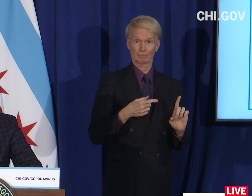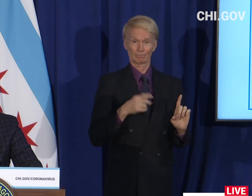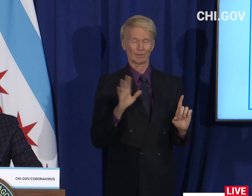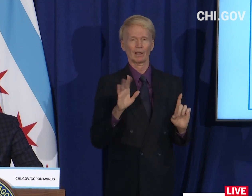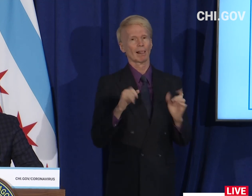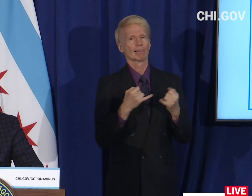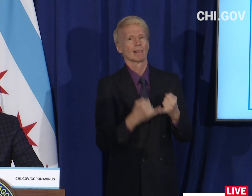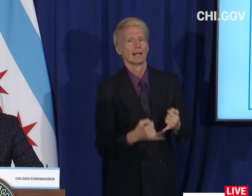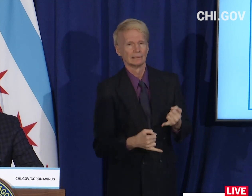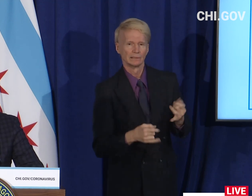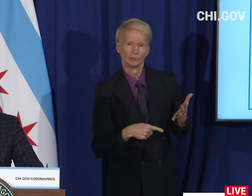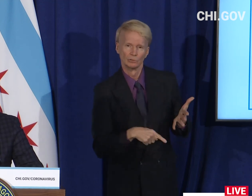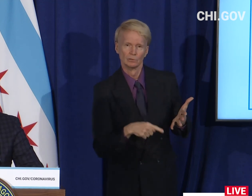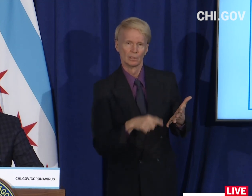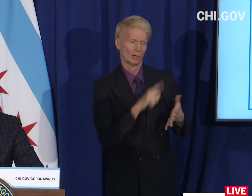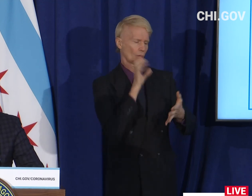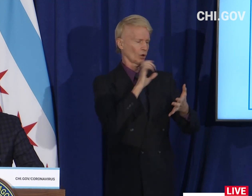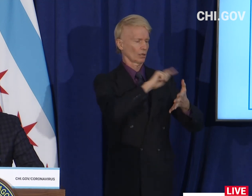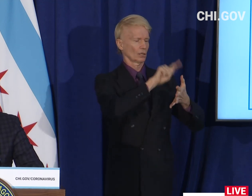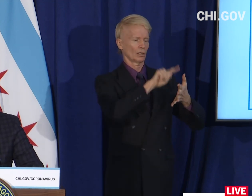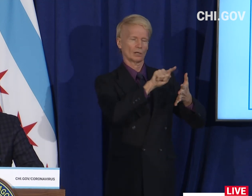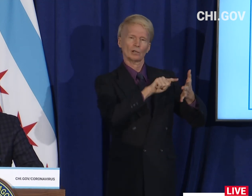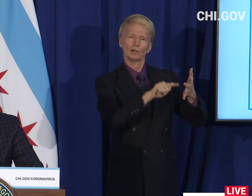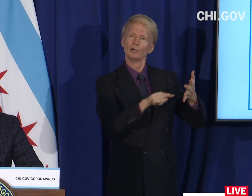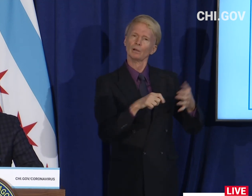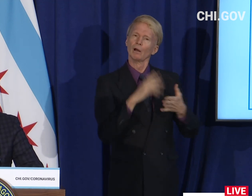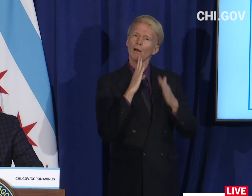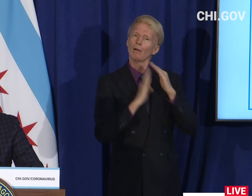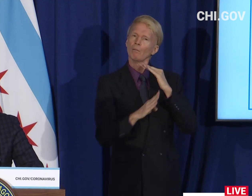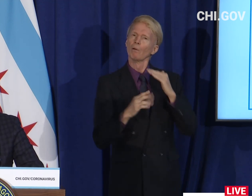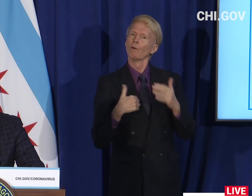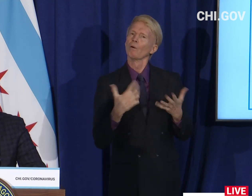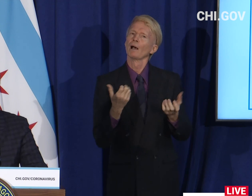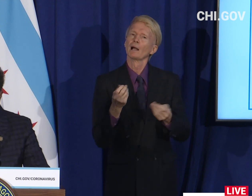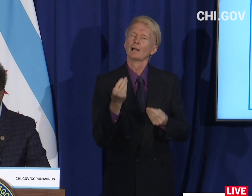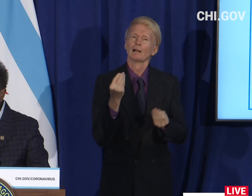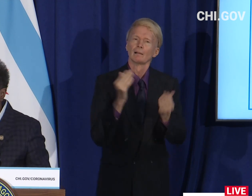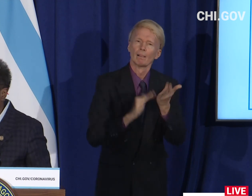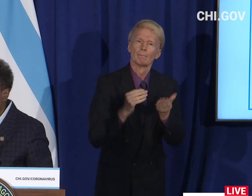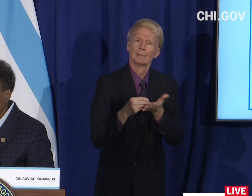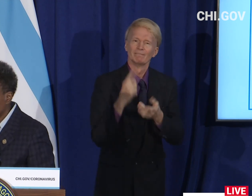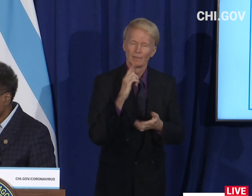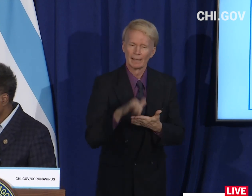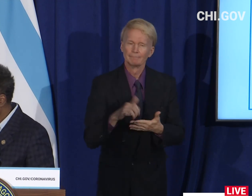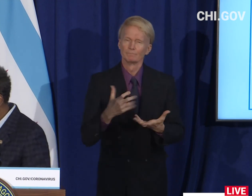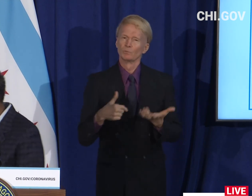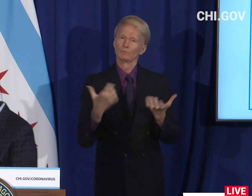it and make it modest, and that's what we've attempted to do. Thank you. All right, thank you.